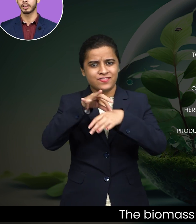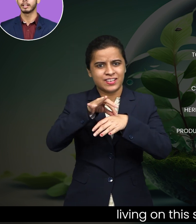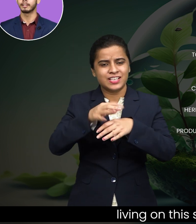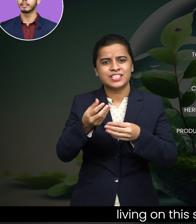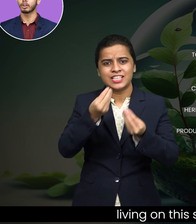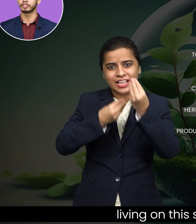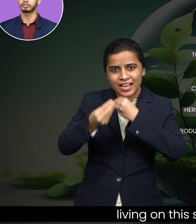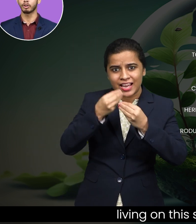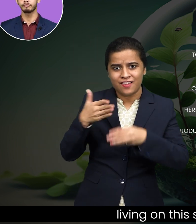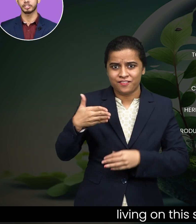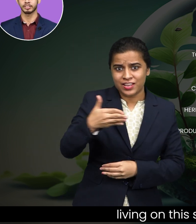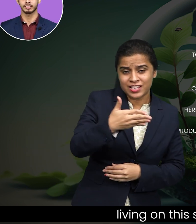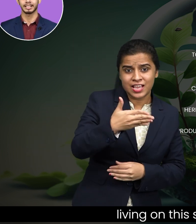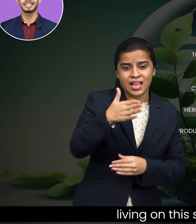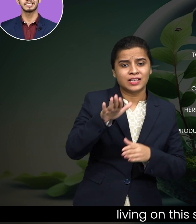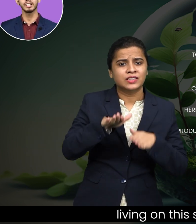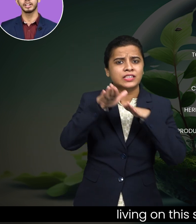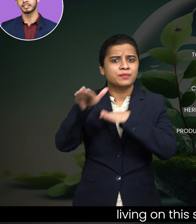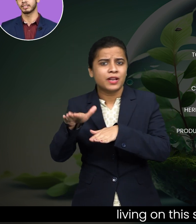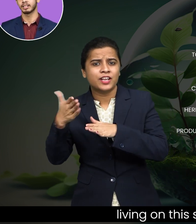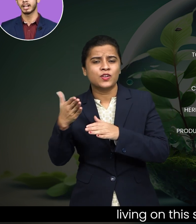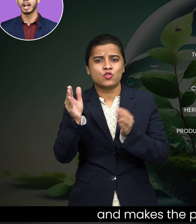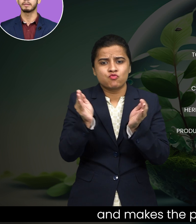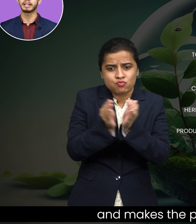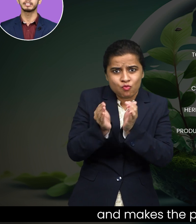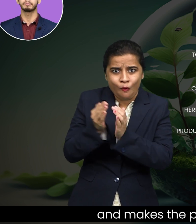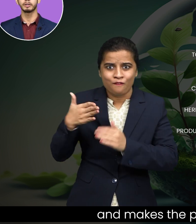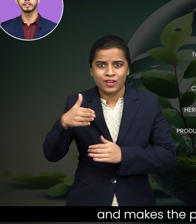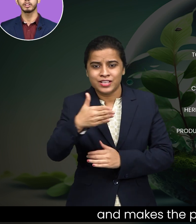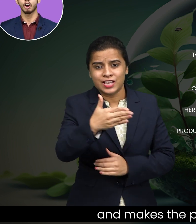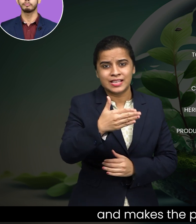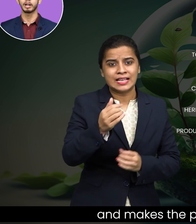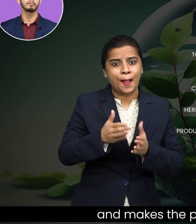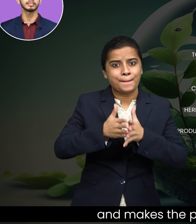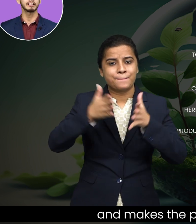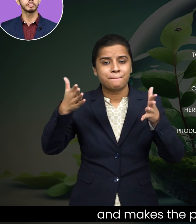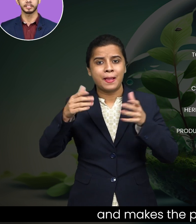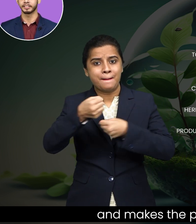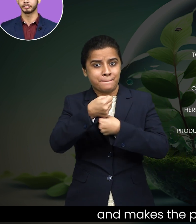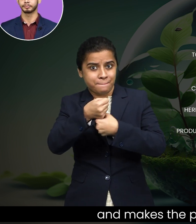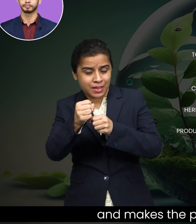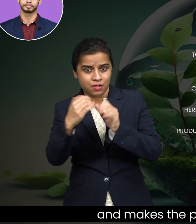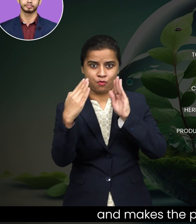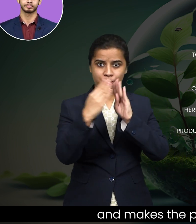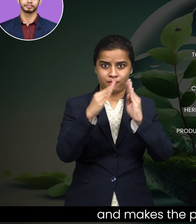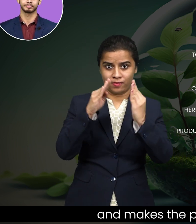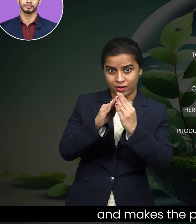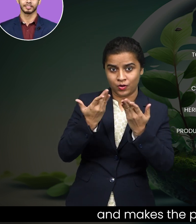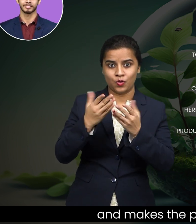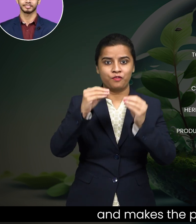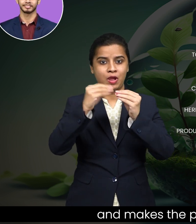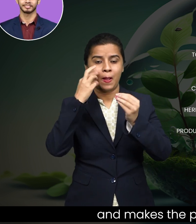fish living on the small fishes is still greater and makes the pyramid of biomass inverted.